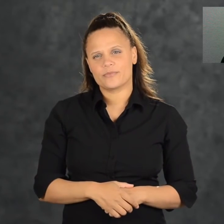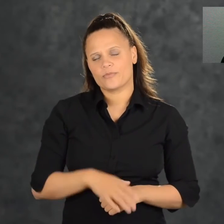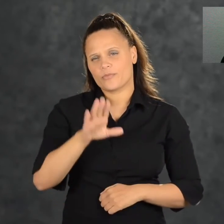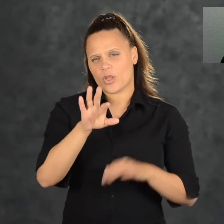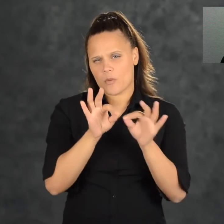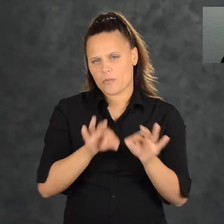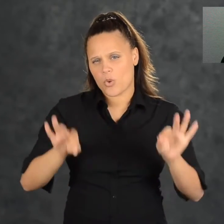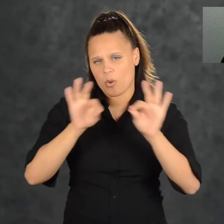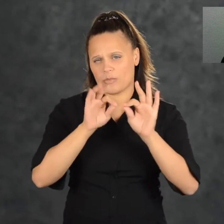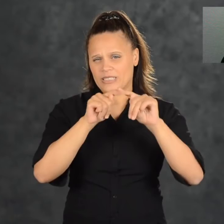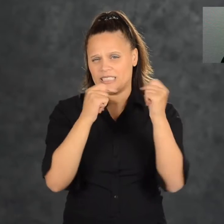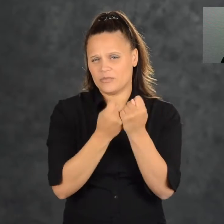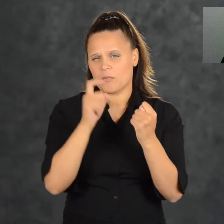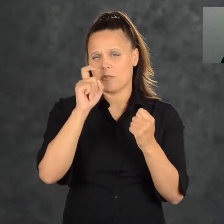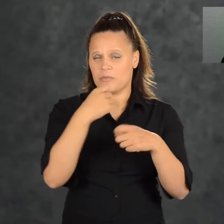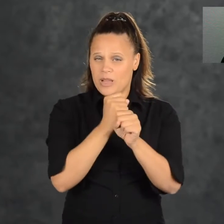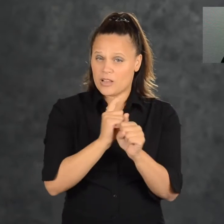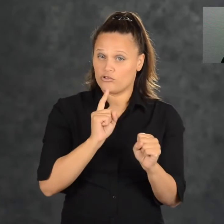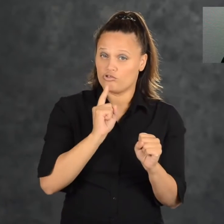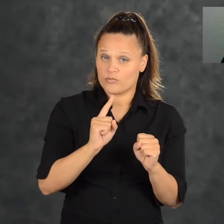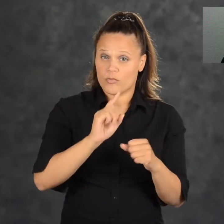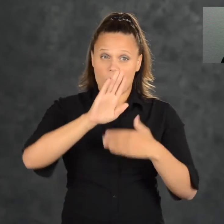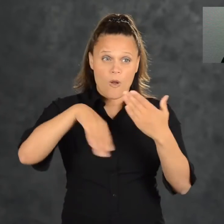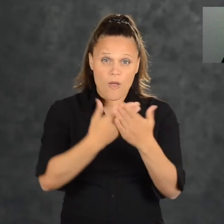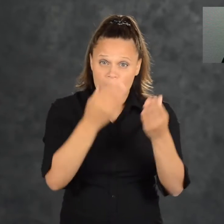letter for requesting an interpreter.